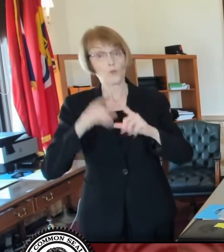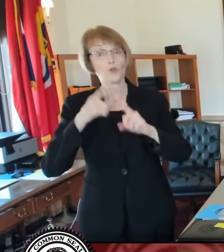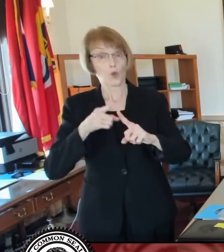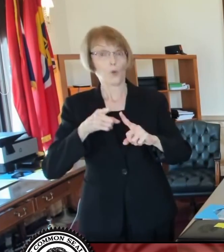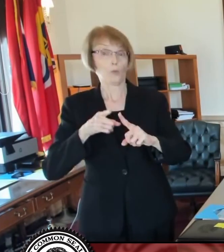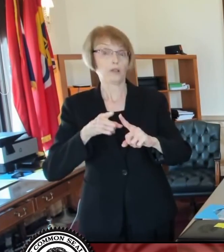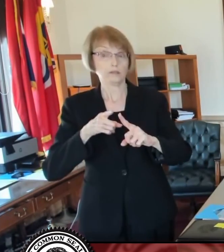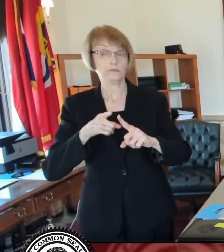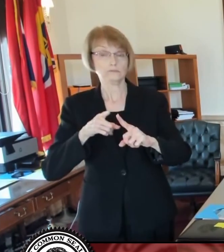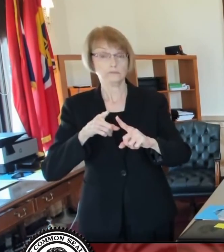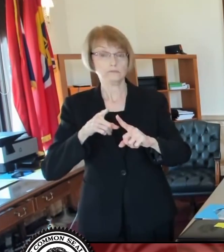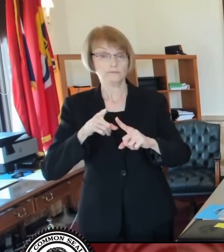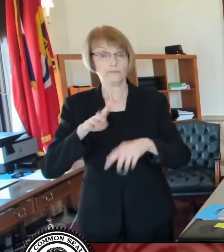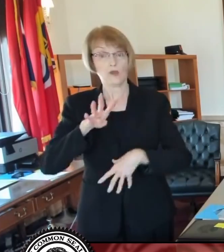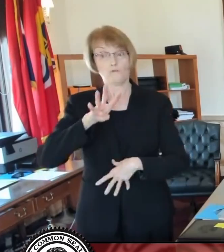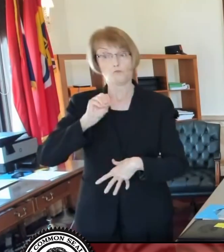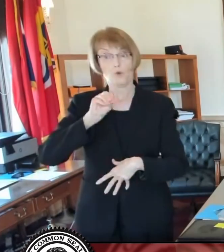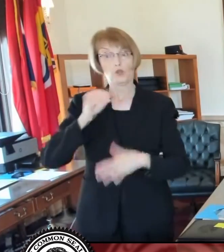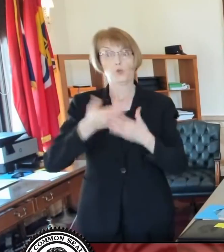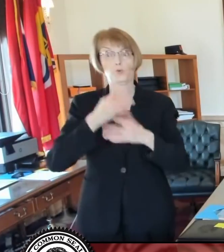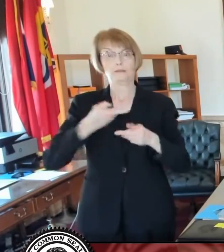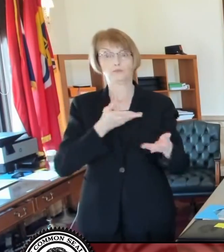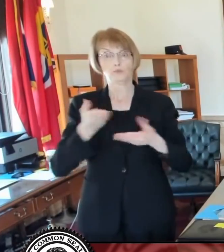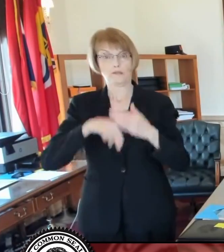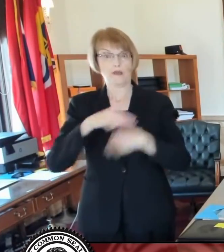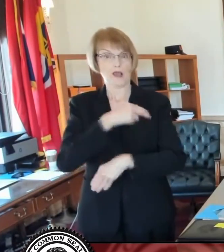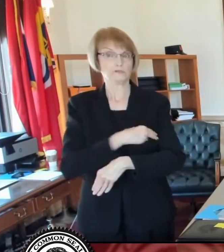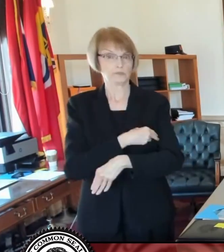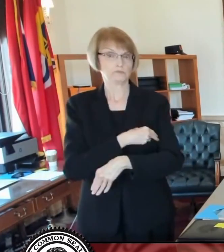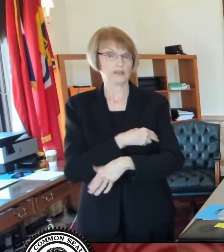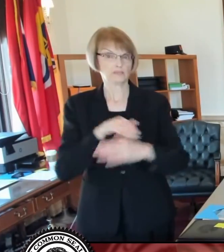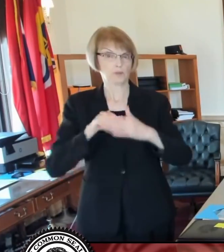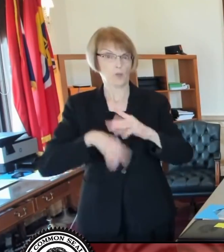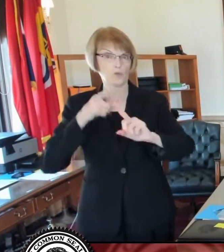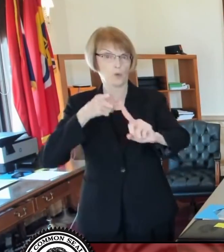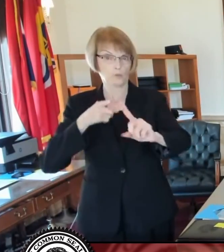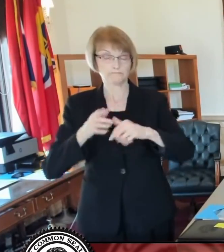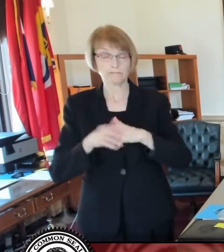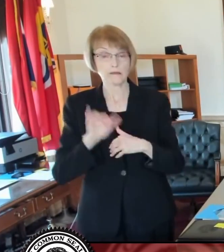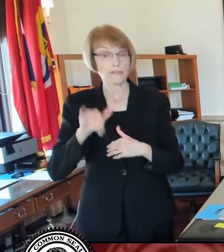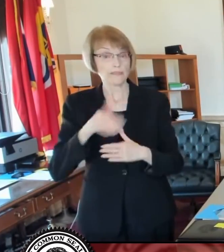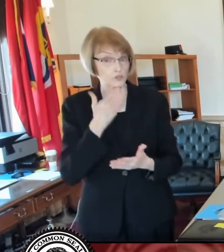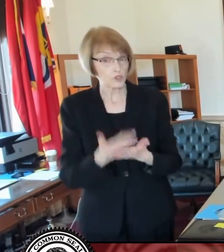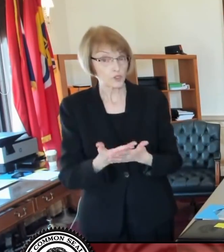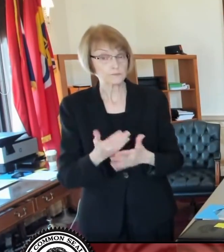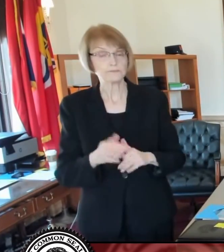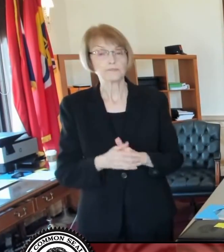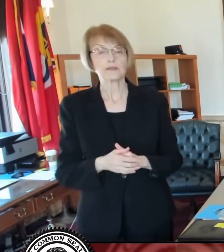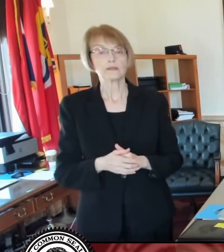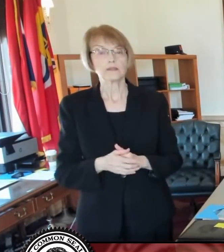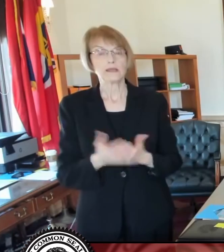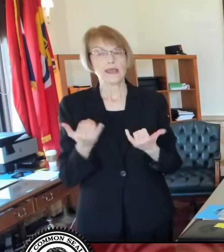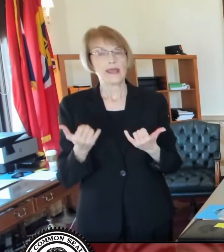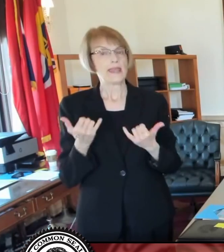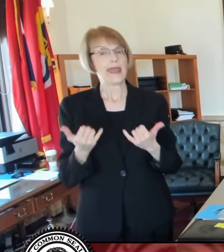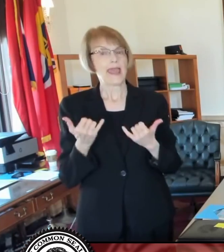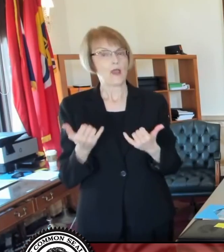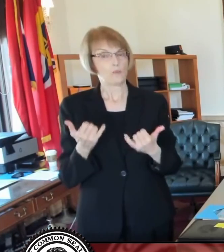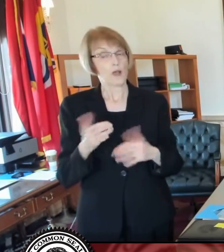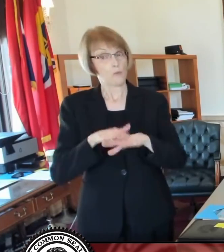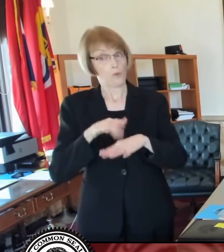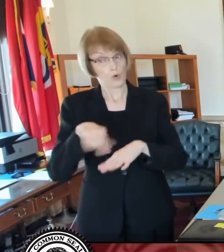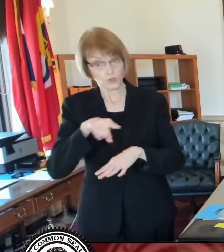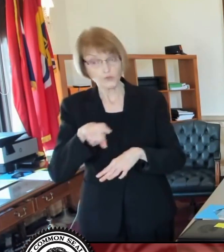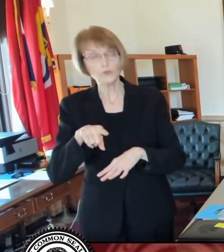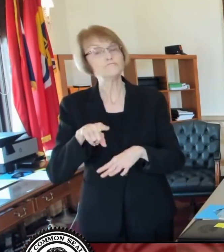40 in people in hospitals. So that's good. Now is not the time, though, to really